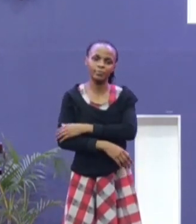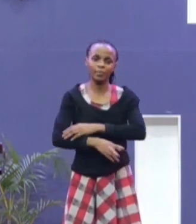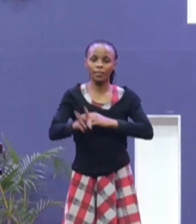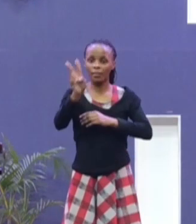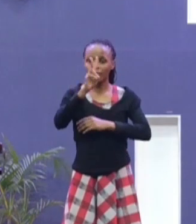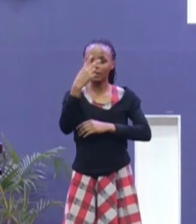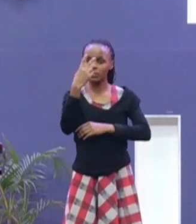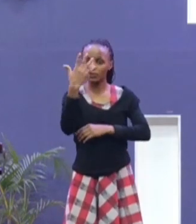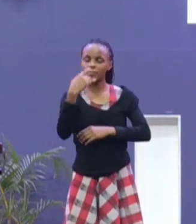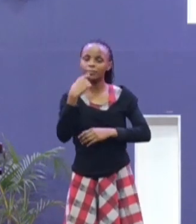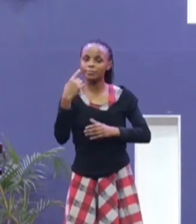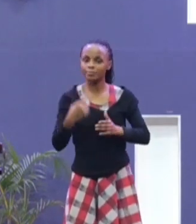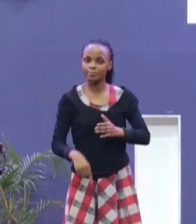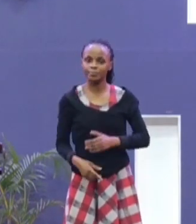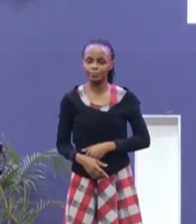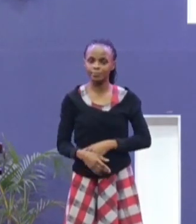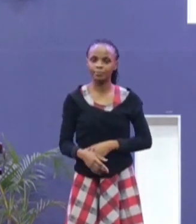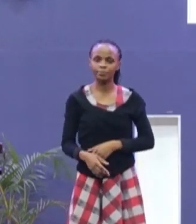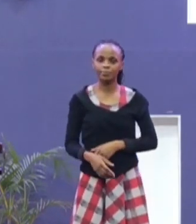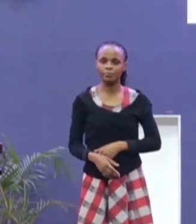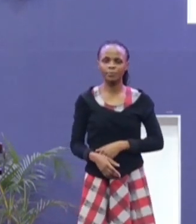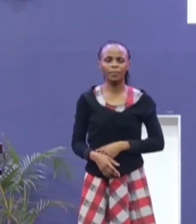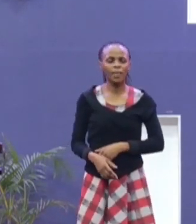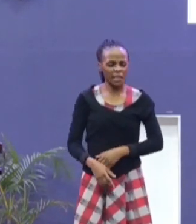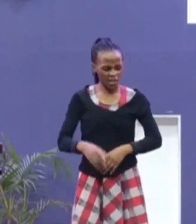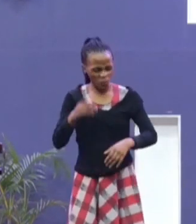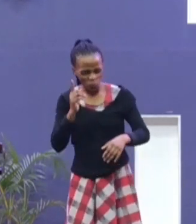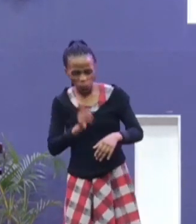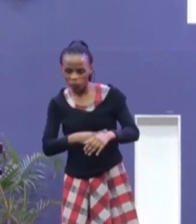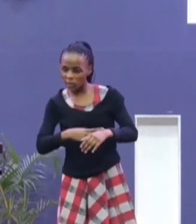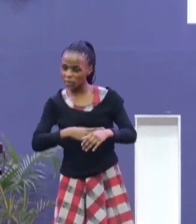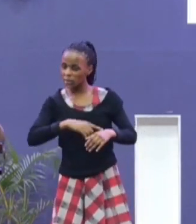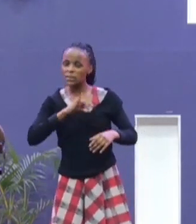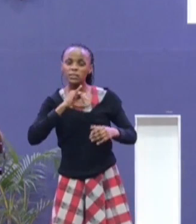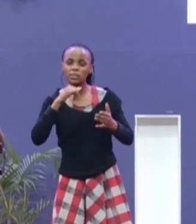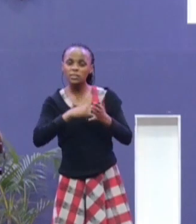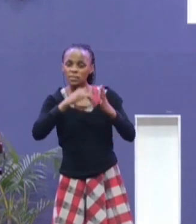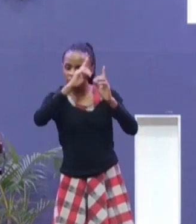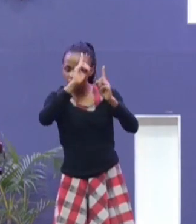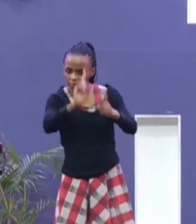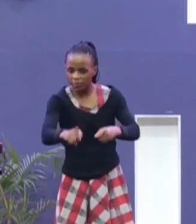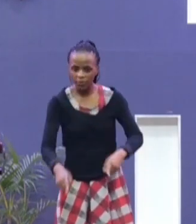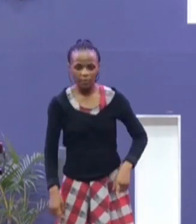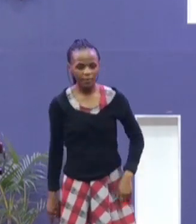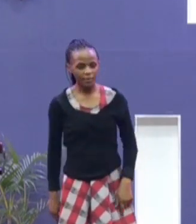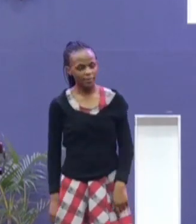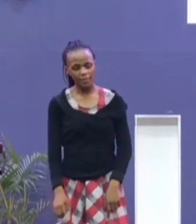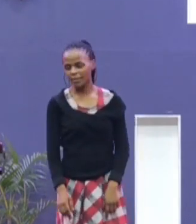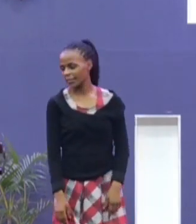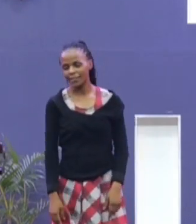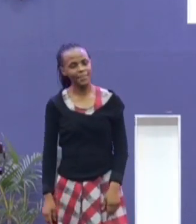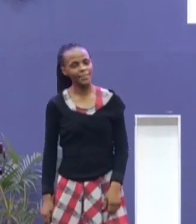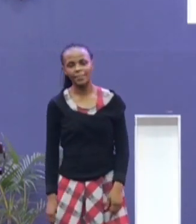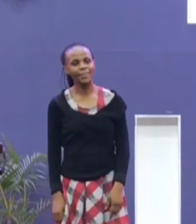Verses 25. Olwabiri mu ettaano. When it arrives, bwajja, it finds the